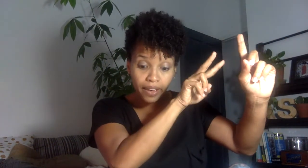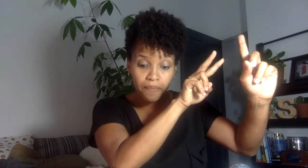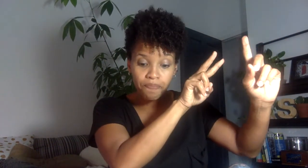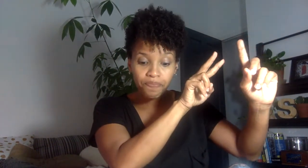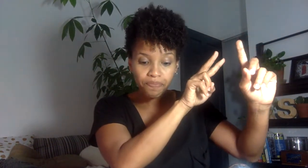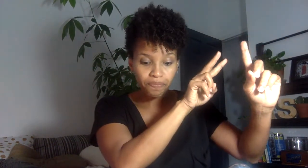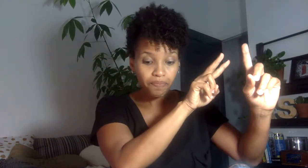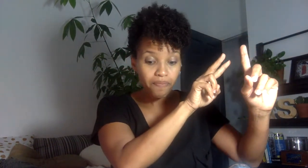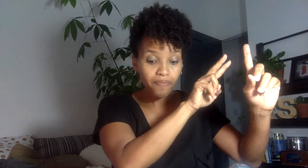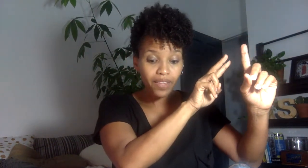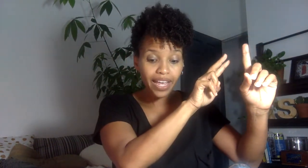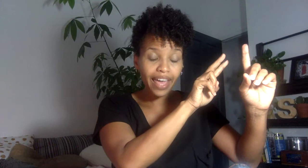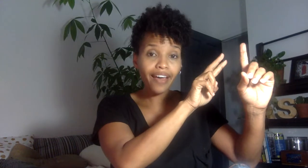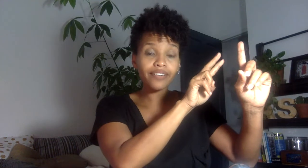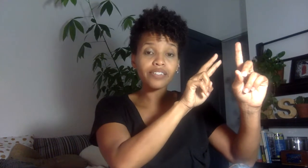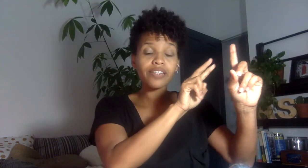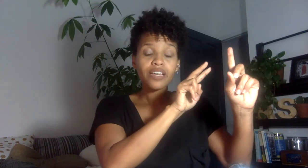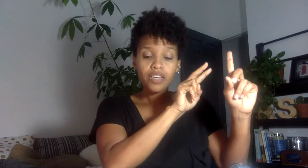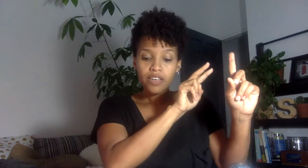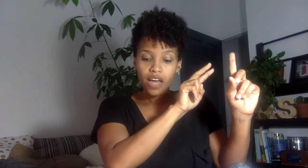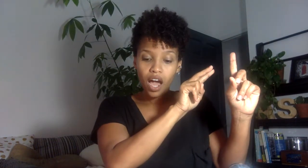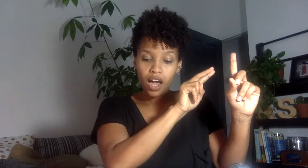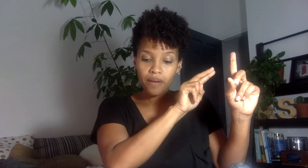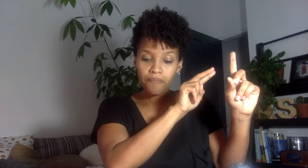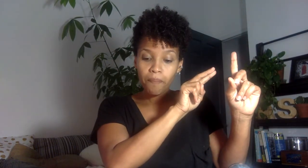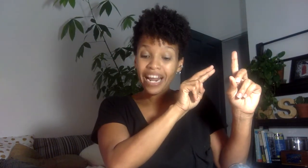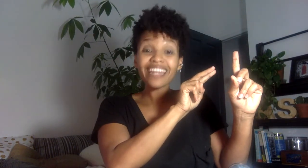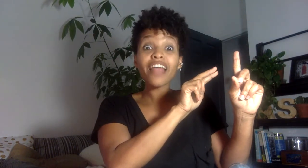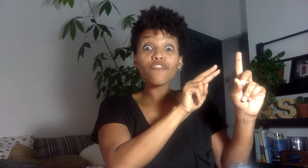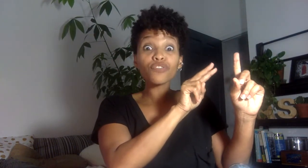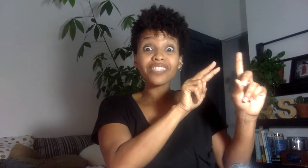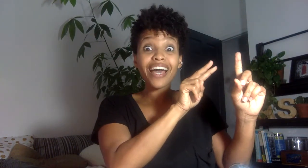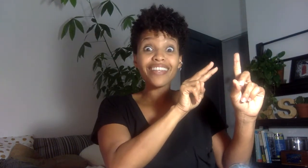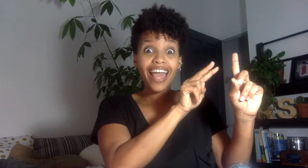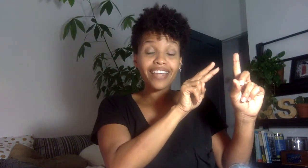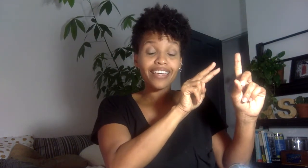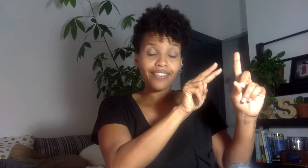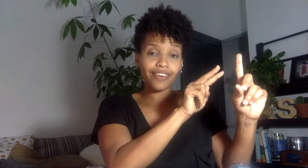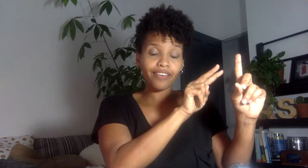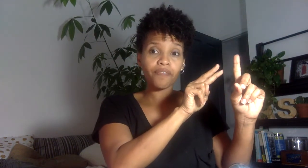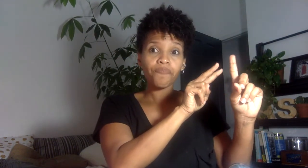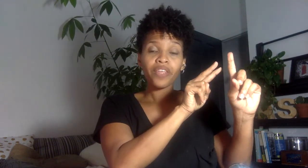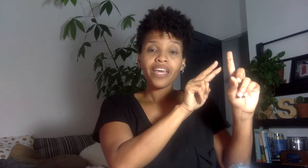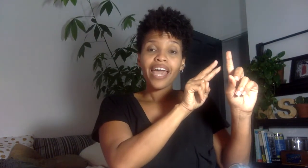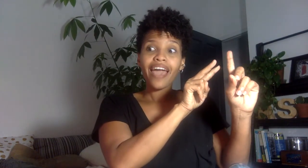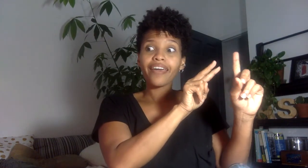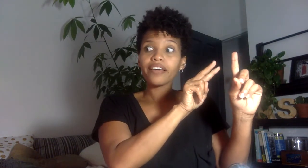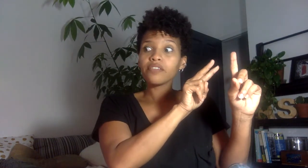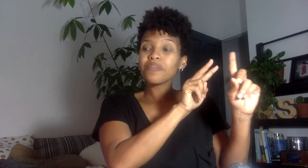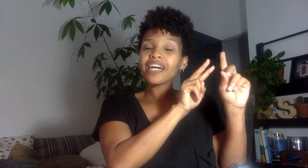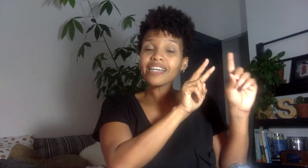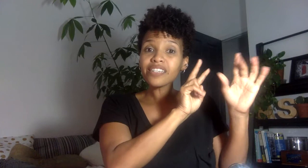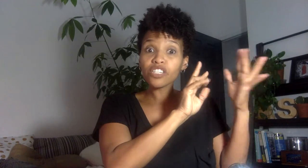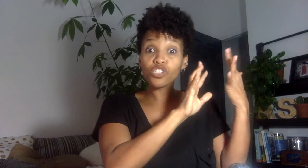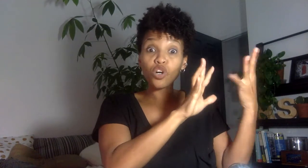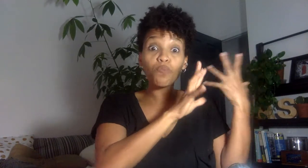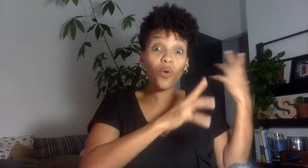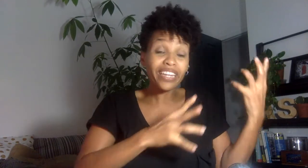him, and but I never said anything. And because this is so